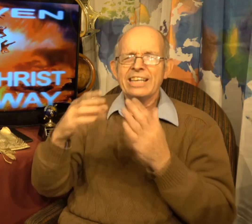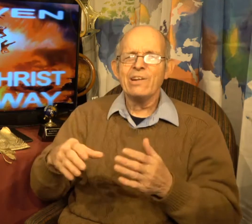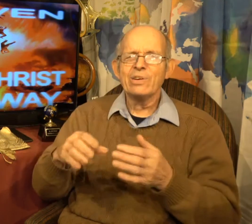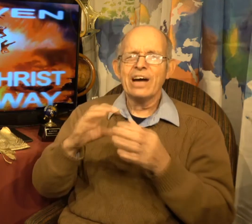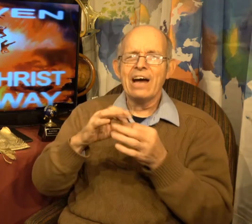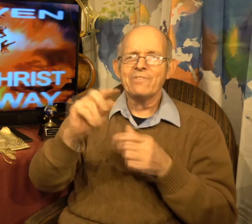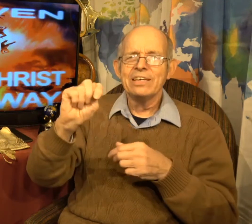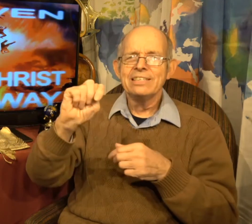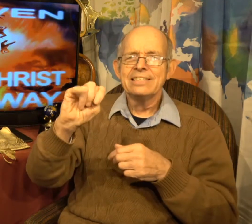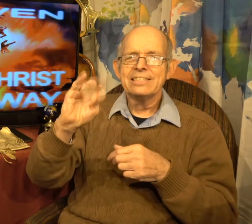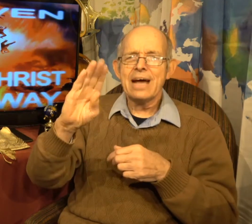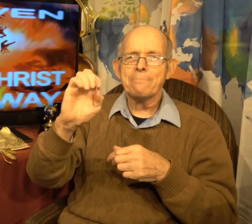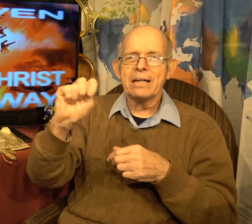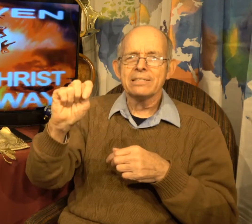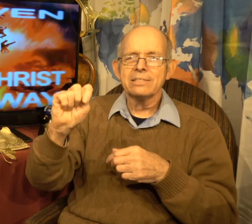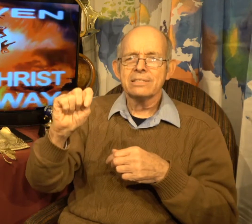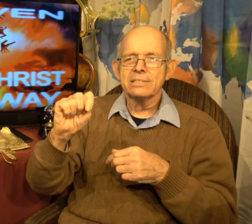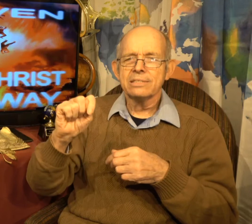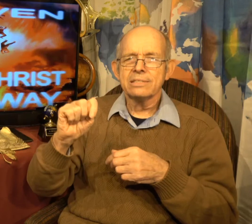leader of Tibet.